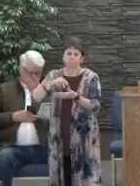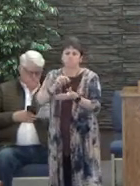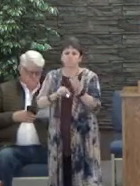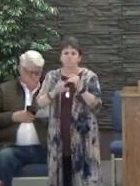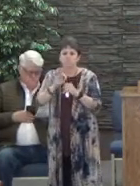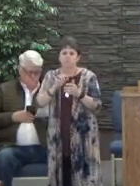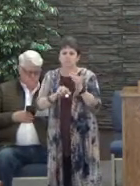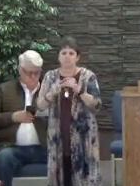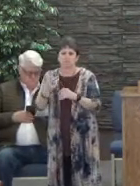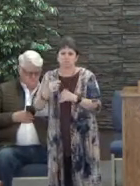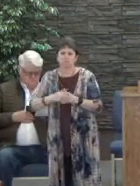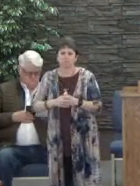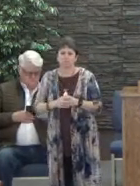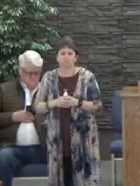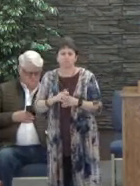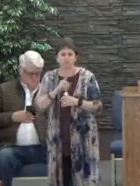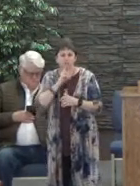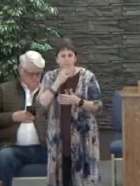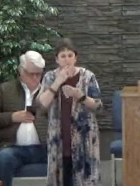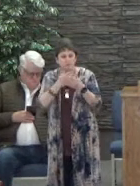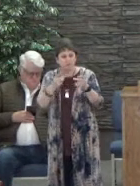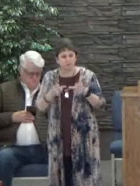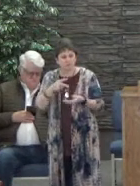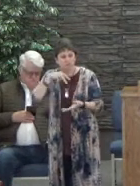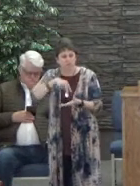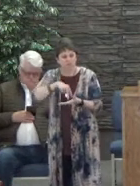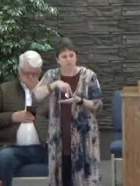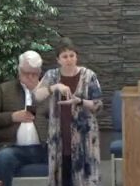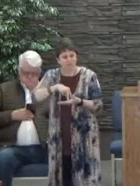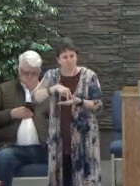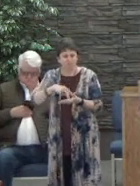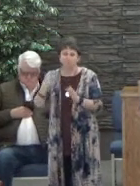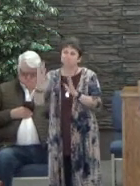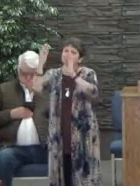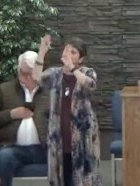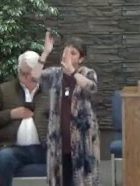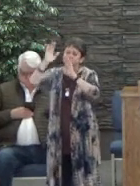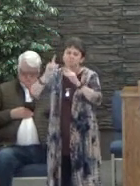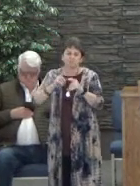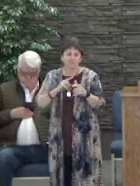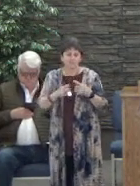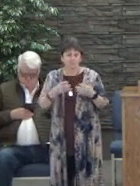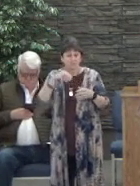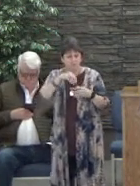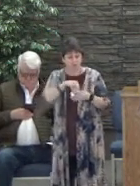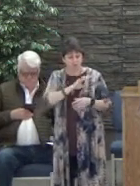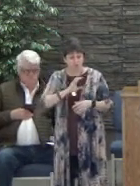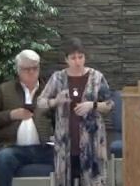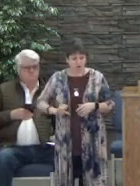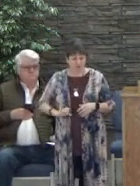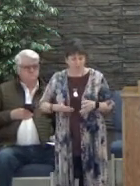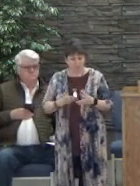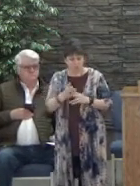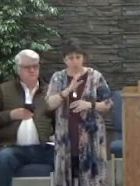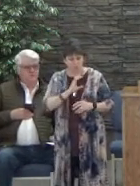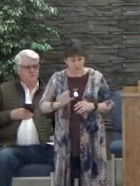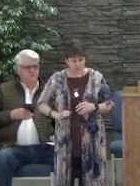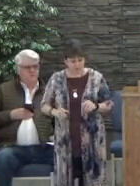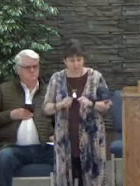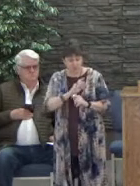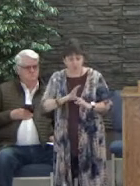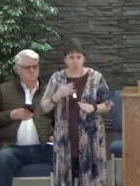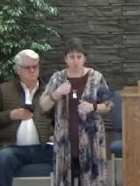and verse 13. What a great place to stand in the presence of God. And in Christ, don't we stand in the presence of God?